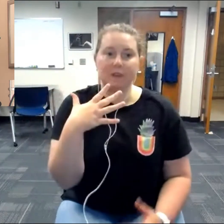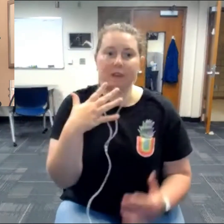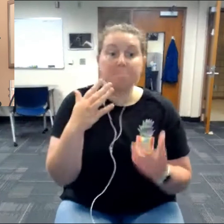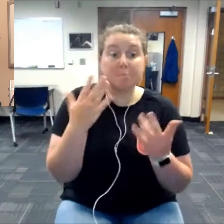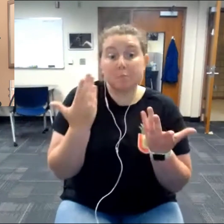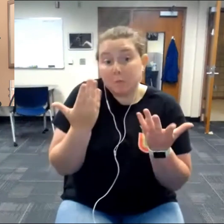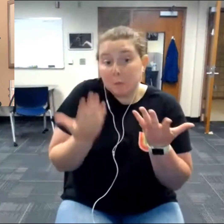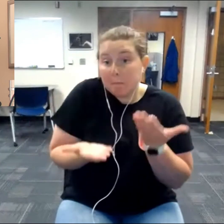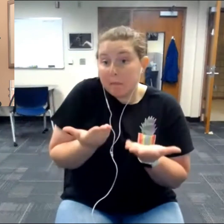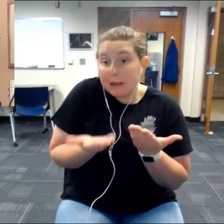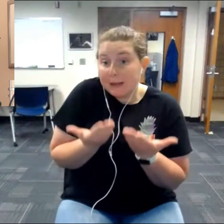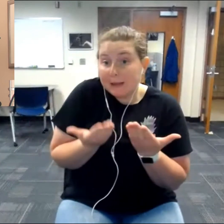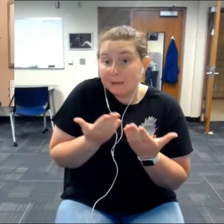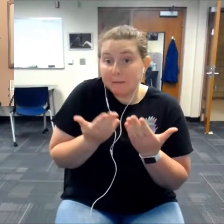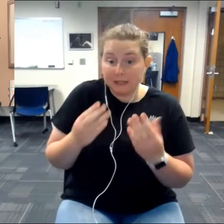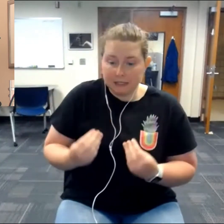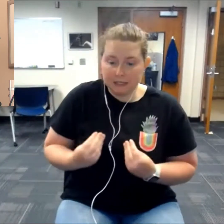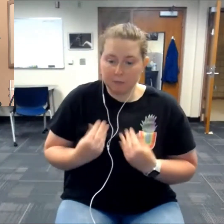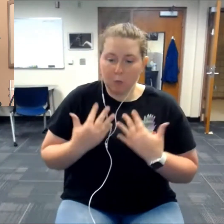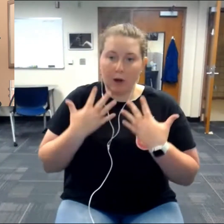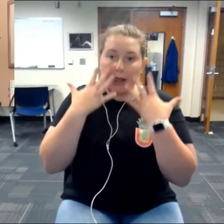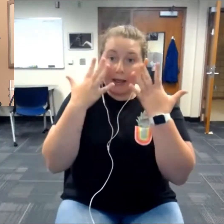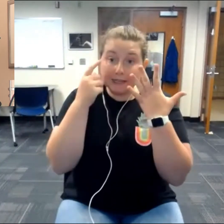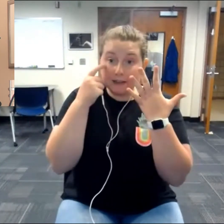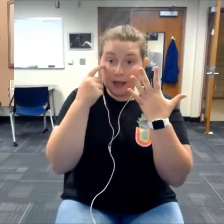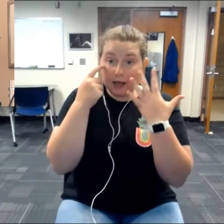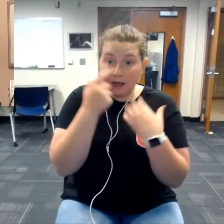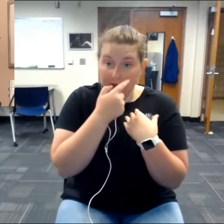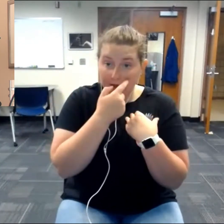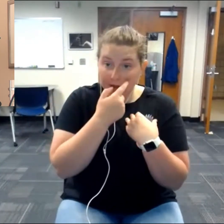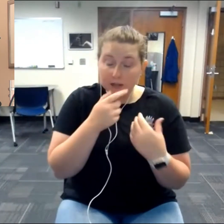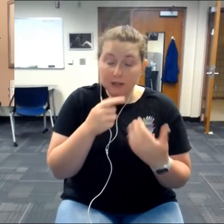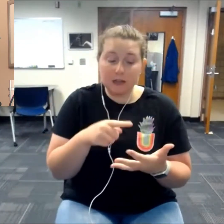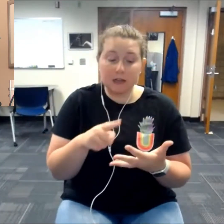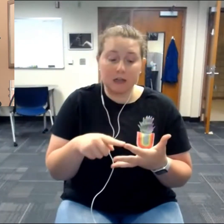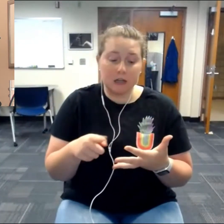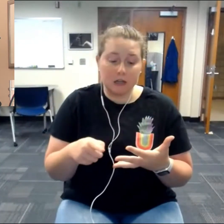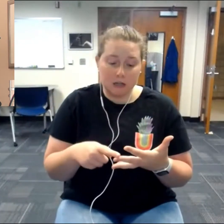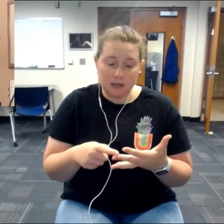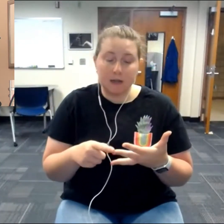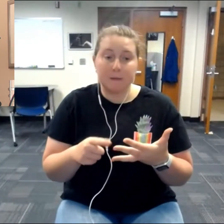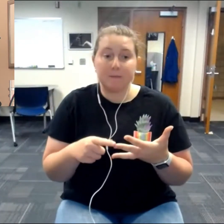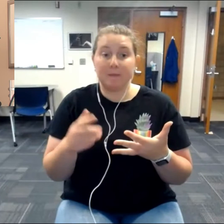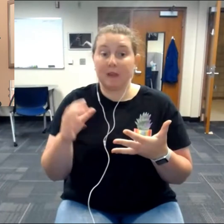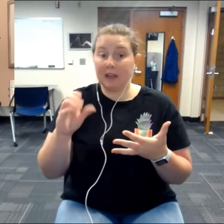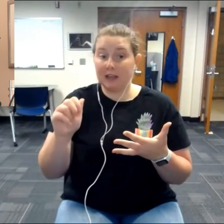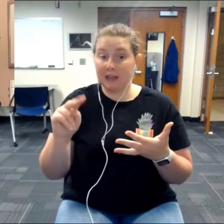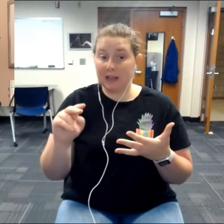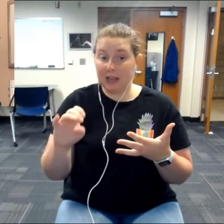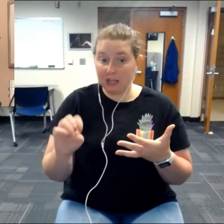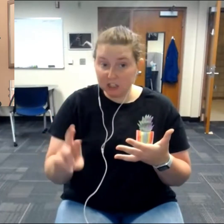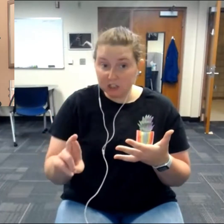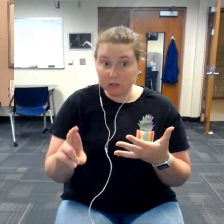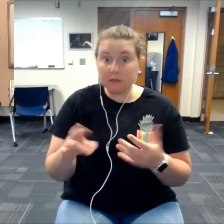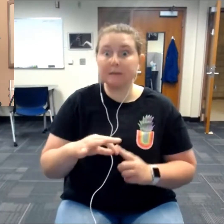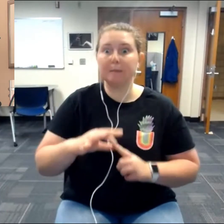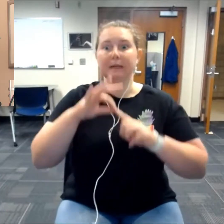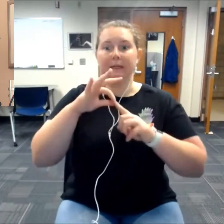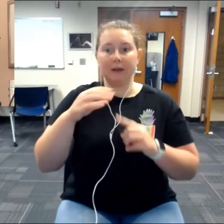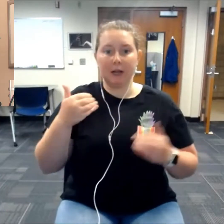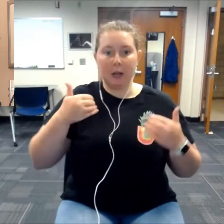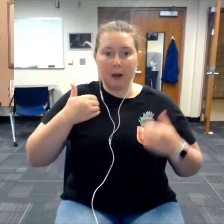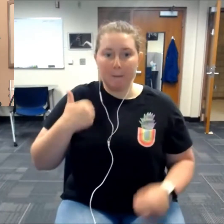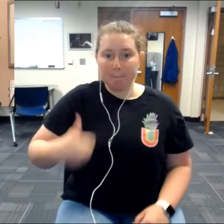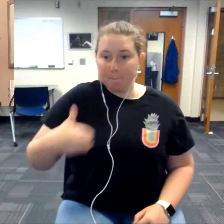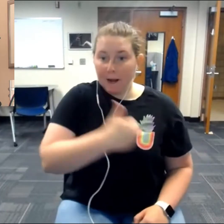And cancers of the body, especially breast cancer, can metastasize to the eye, and we need to check and see